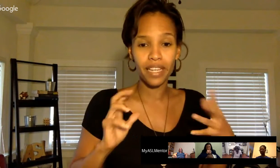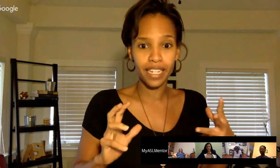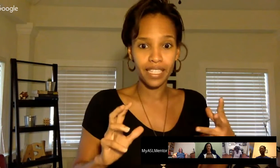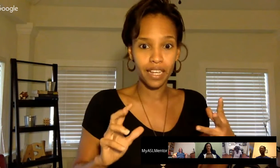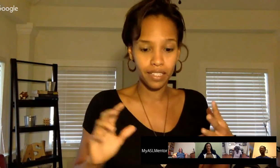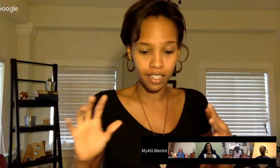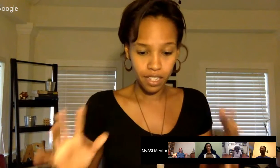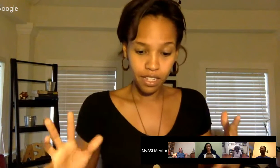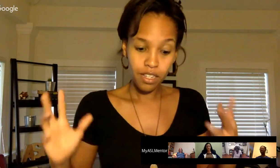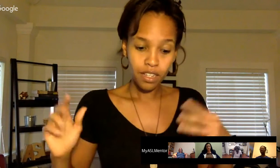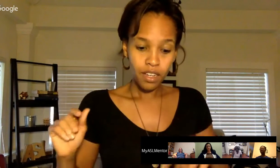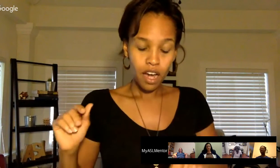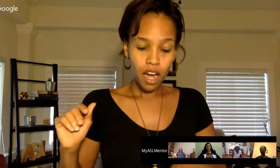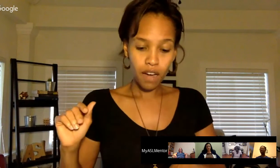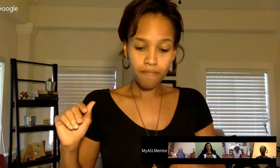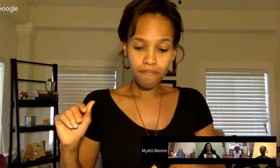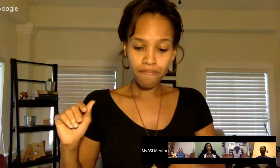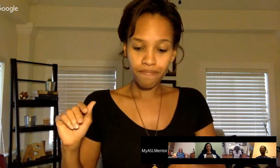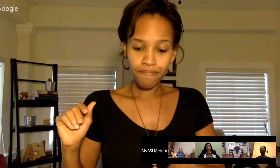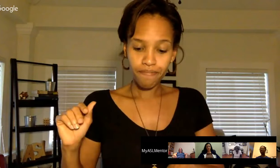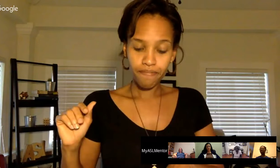that makes any sense.